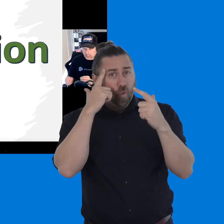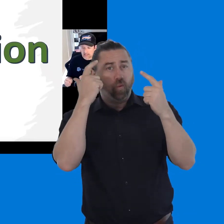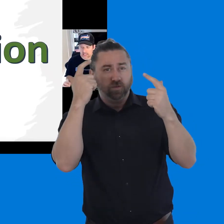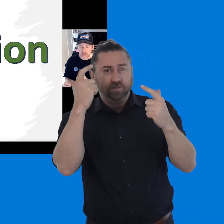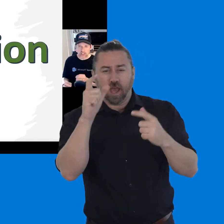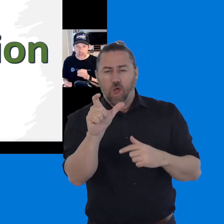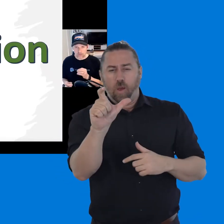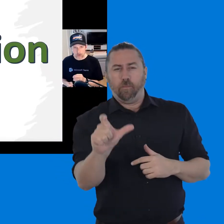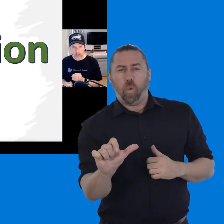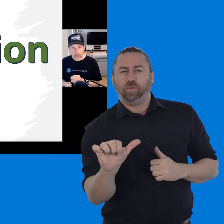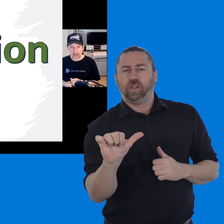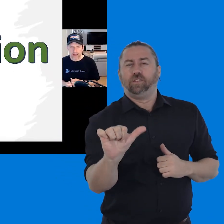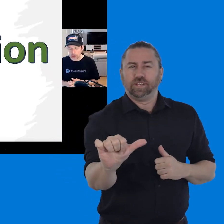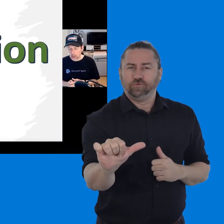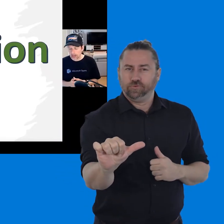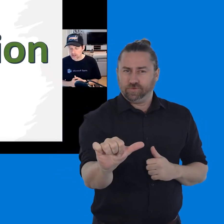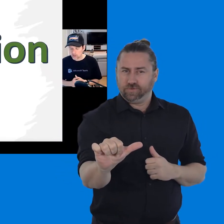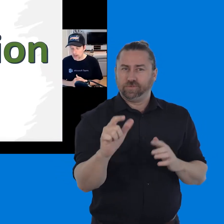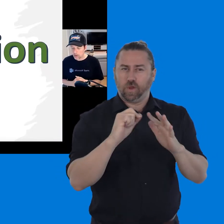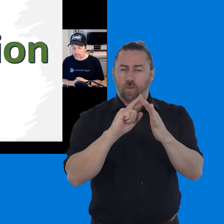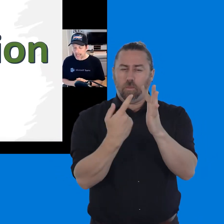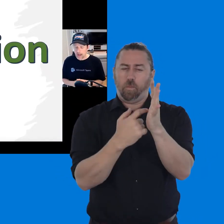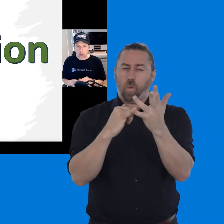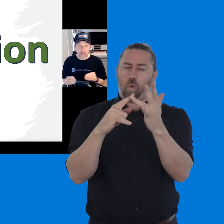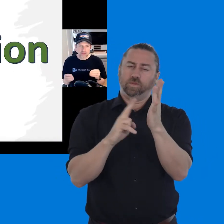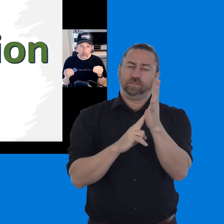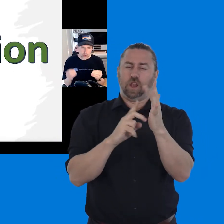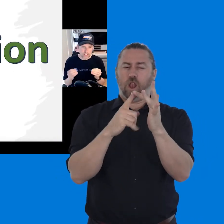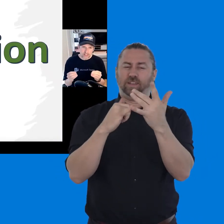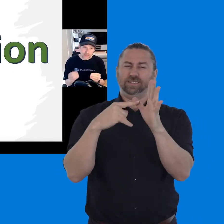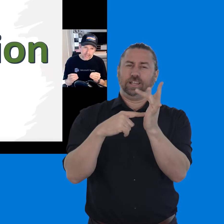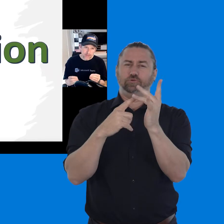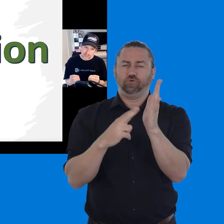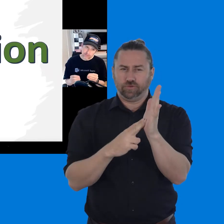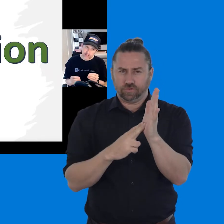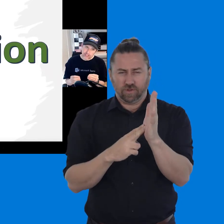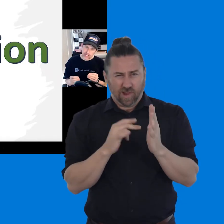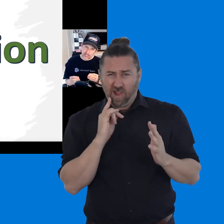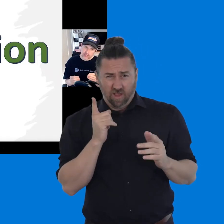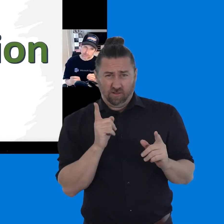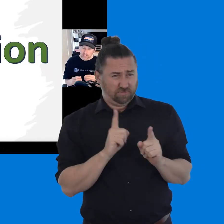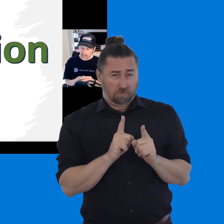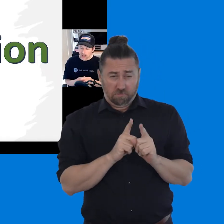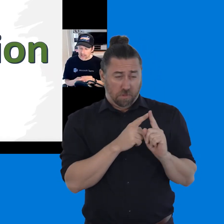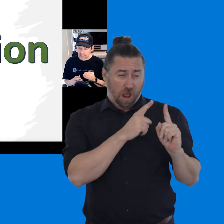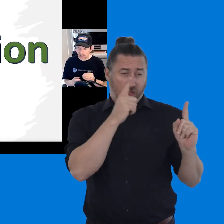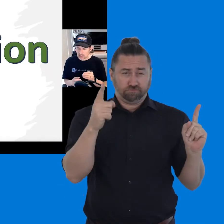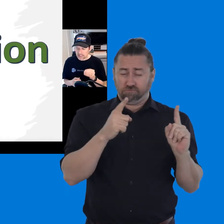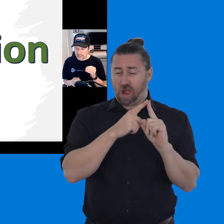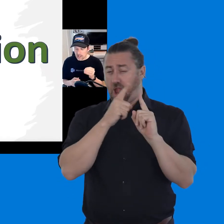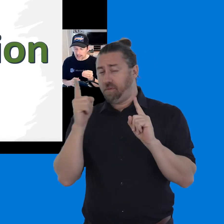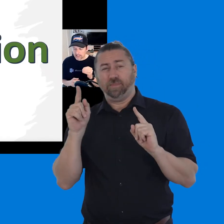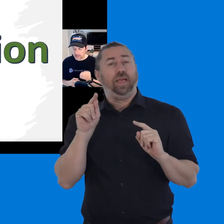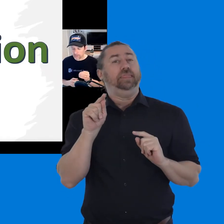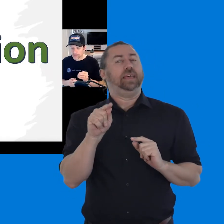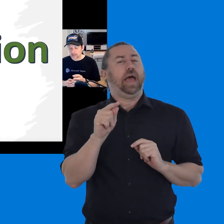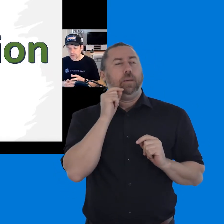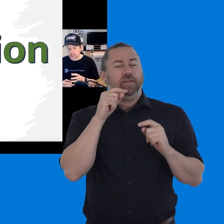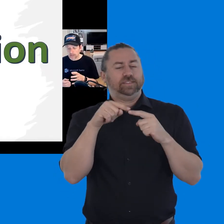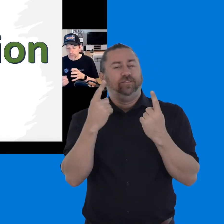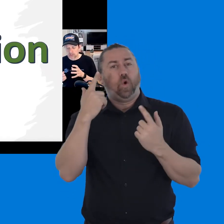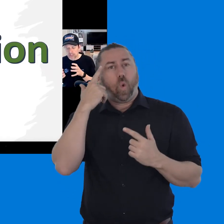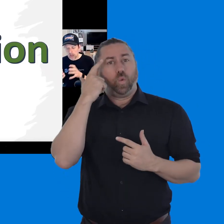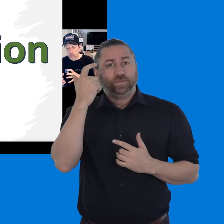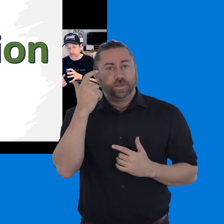word, personalisation, and you've probably heard that a lot as well. And whilst it looks the same as differentiation, it's actually slightly different